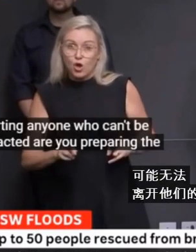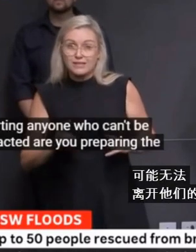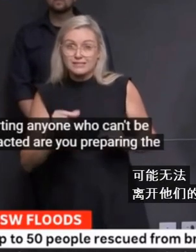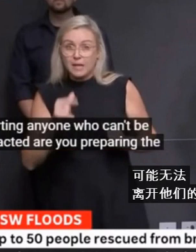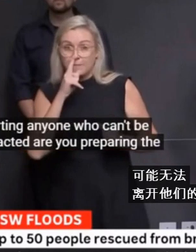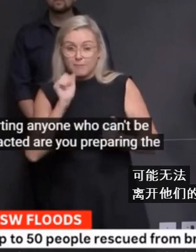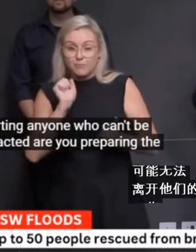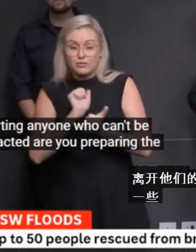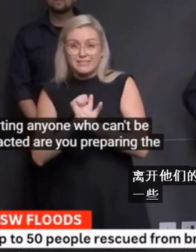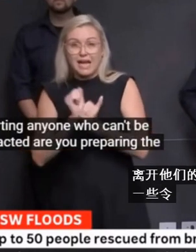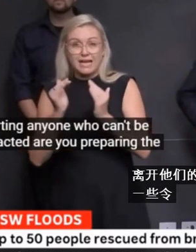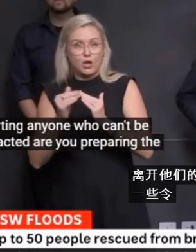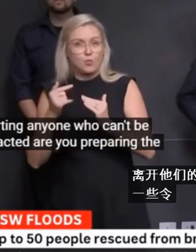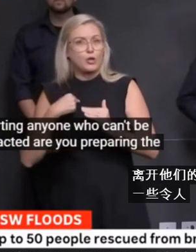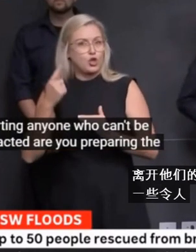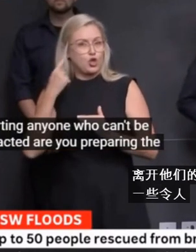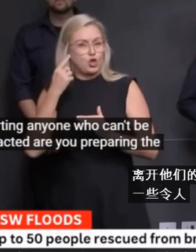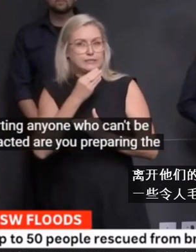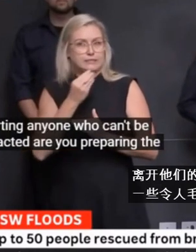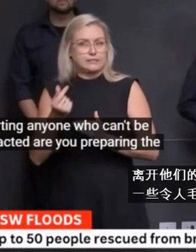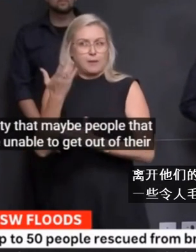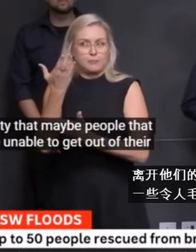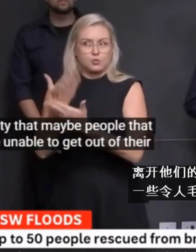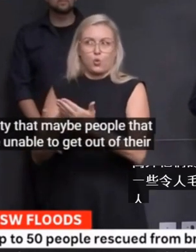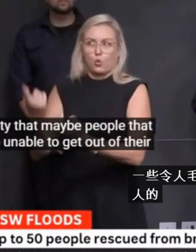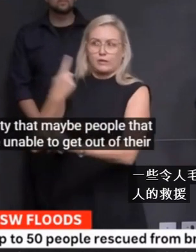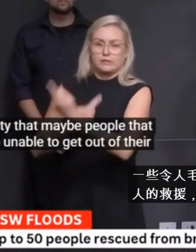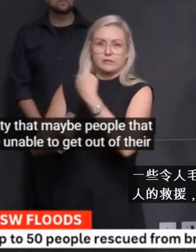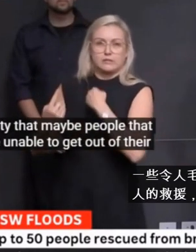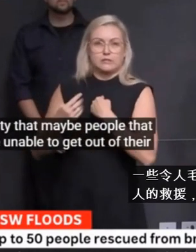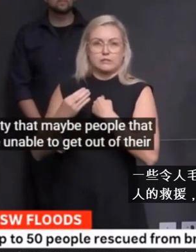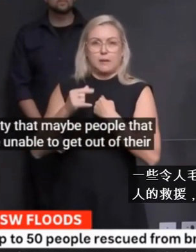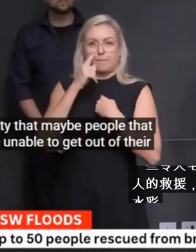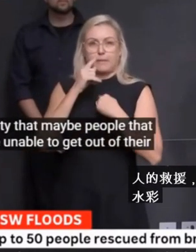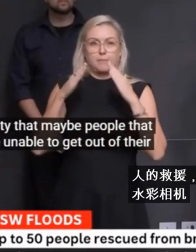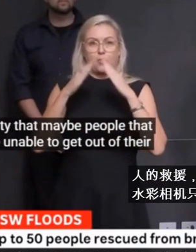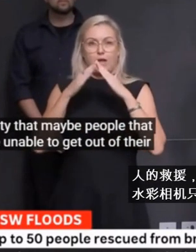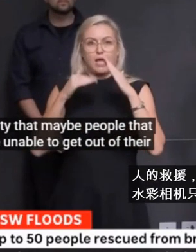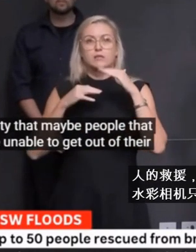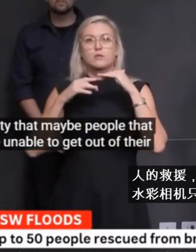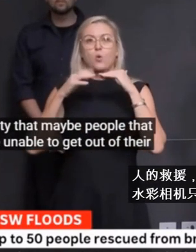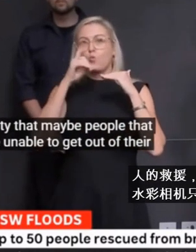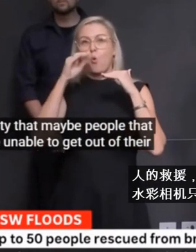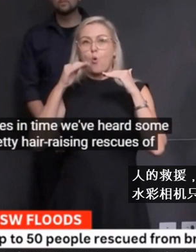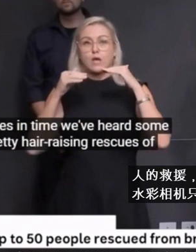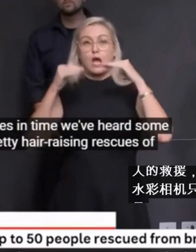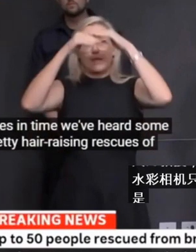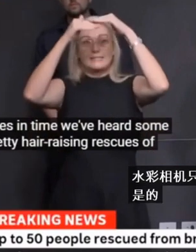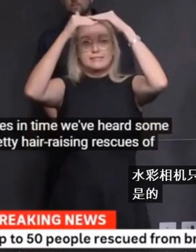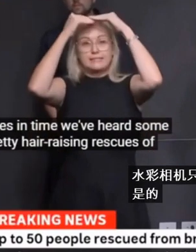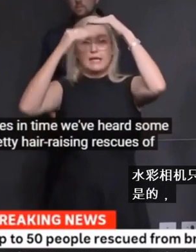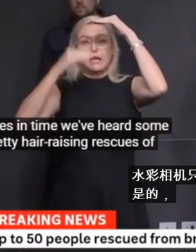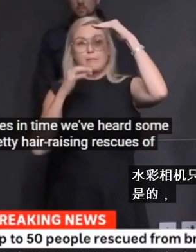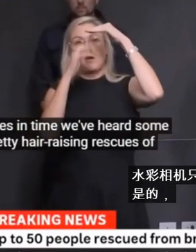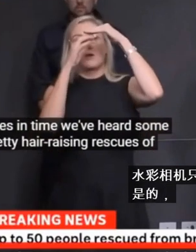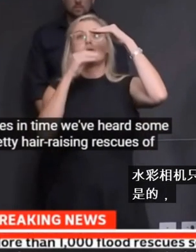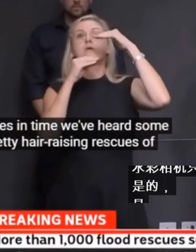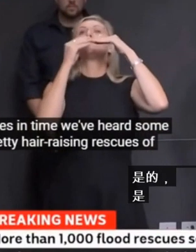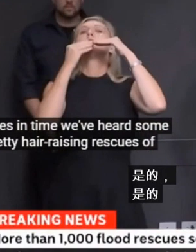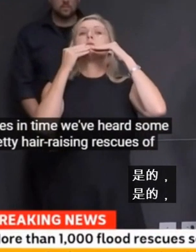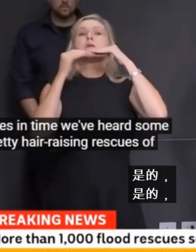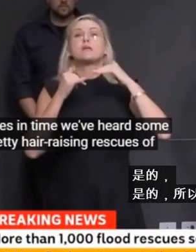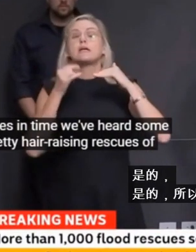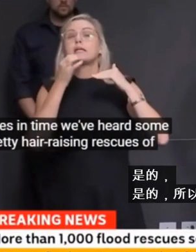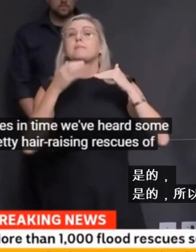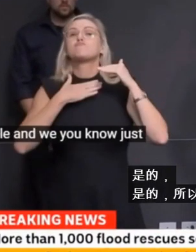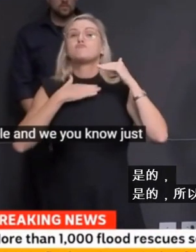their houses in time? We've heard some pretty hair-raising rescues of people only having just centimetres left before the water came above.